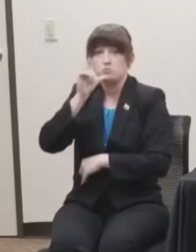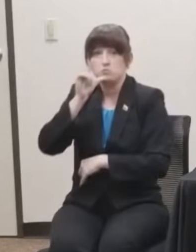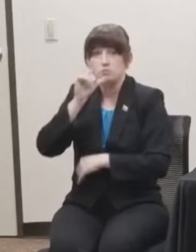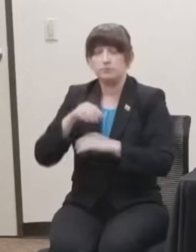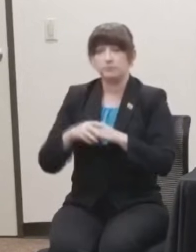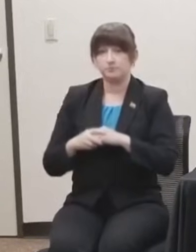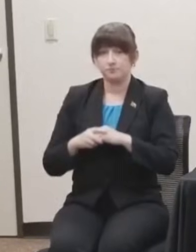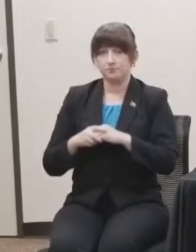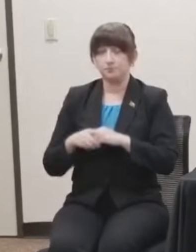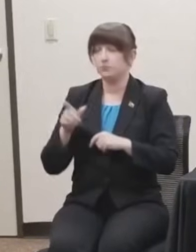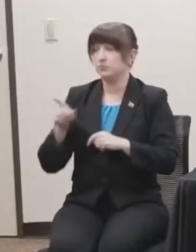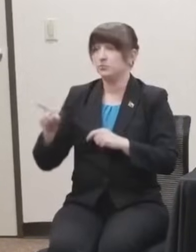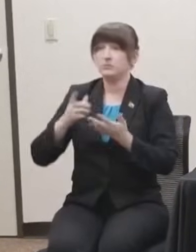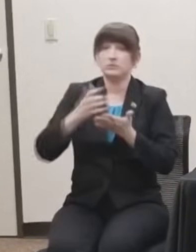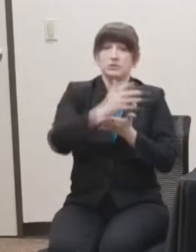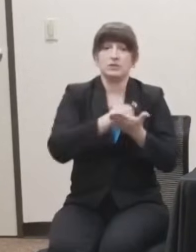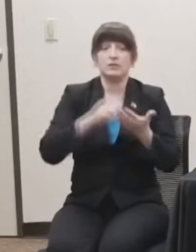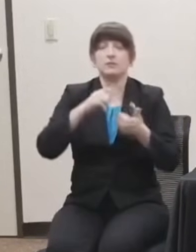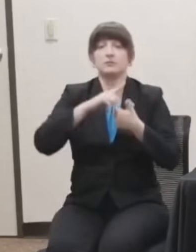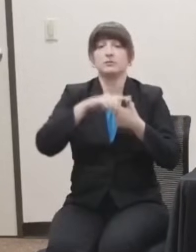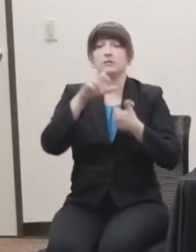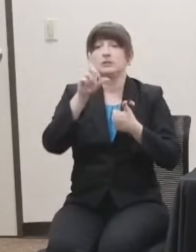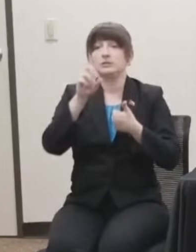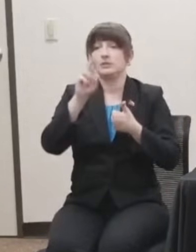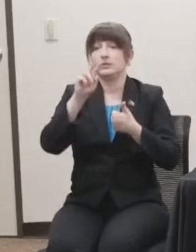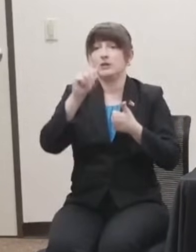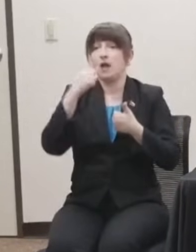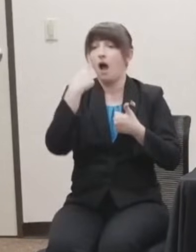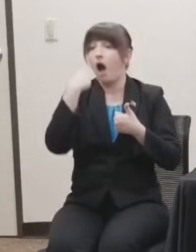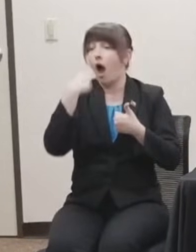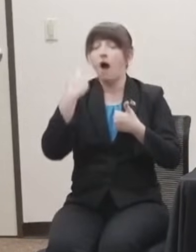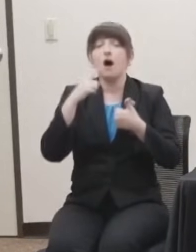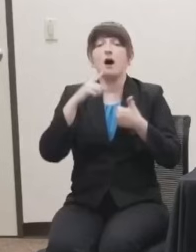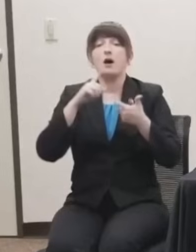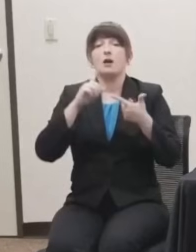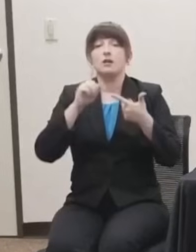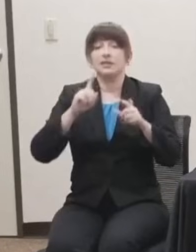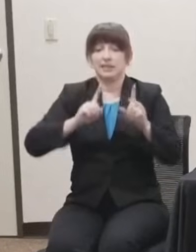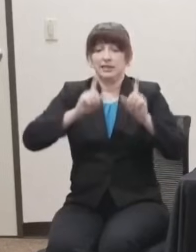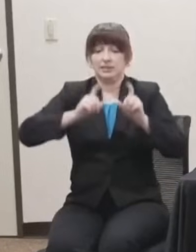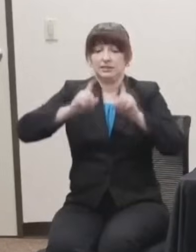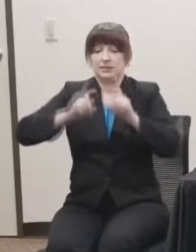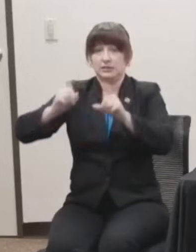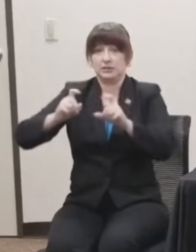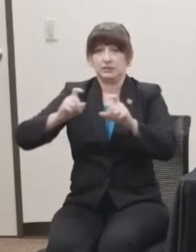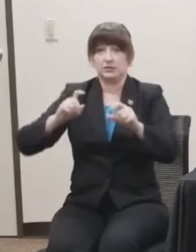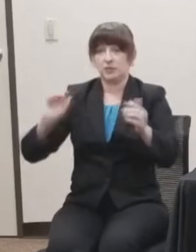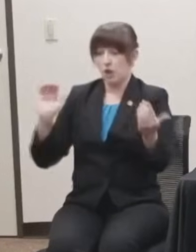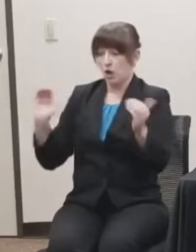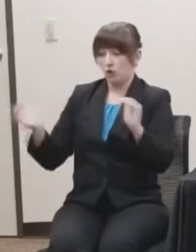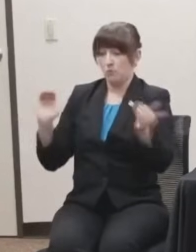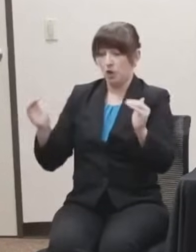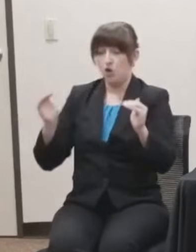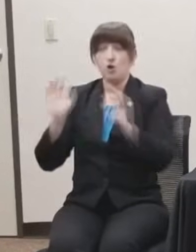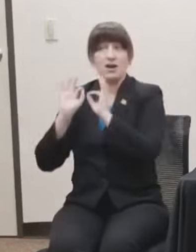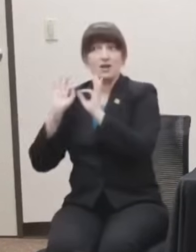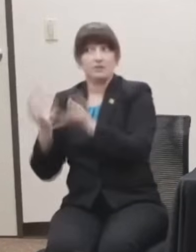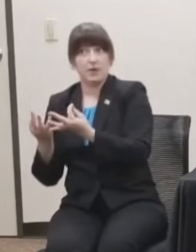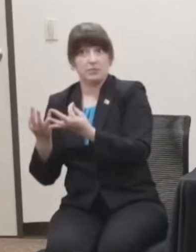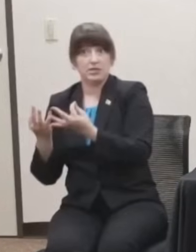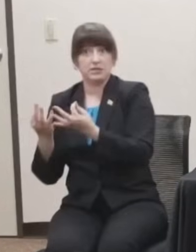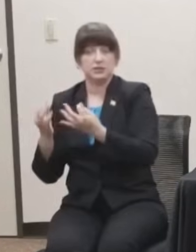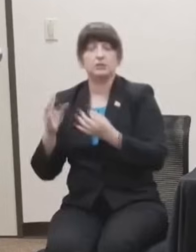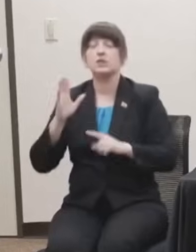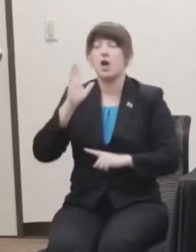victims, and we're flying those to the University of North Texas in Dallas, and we will have answers with rapid DNA in hours,